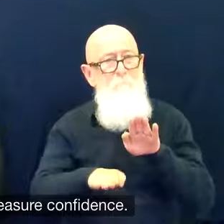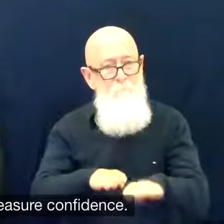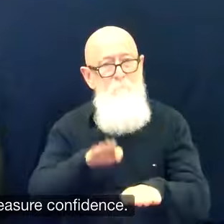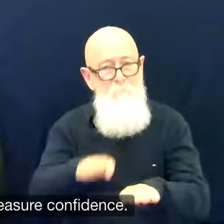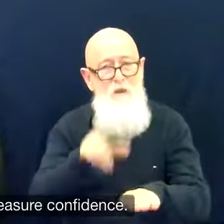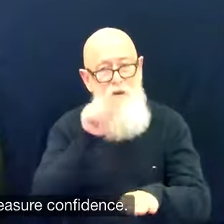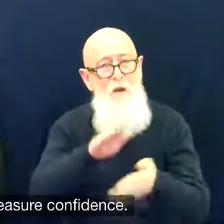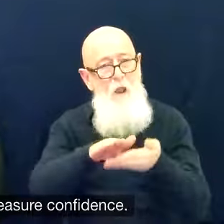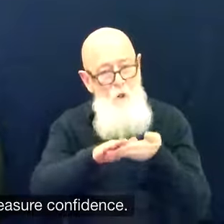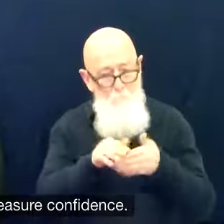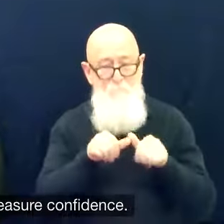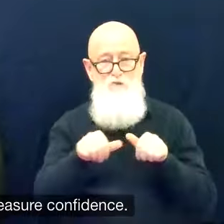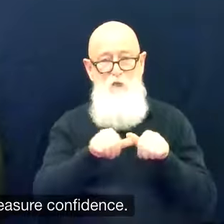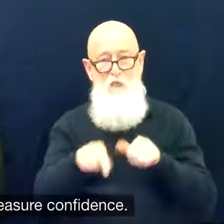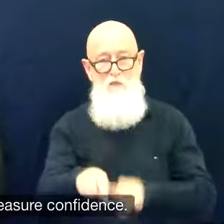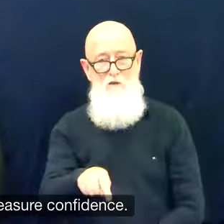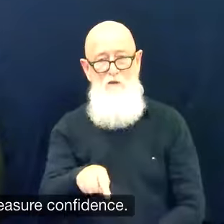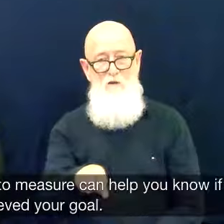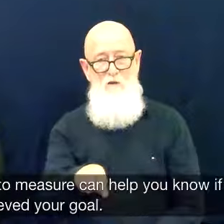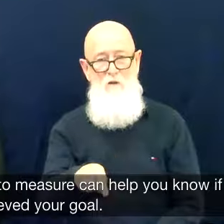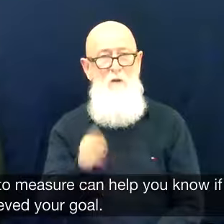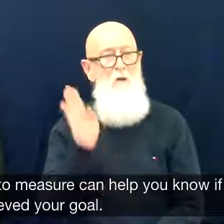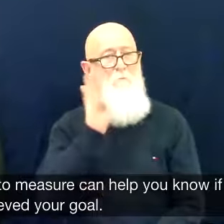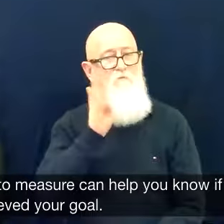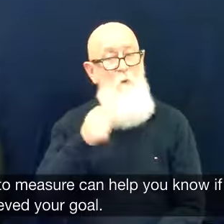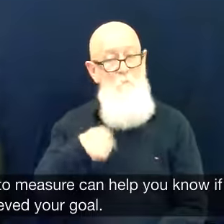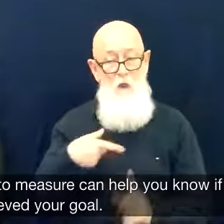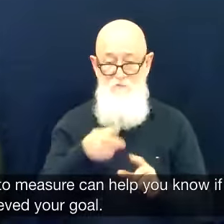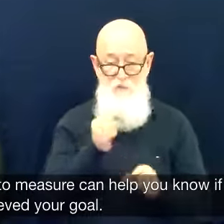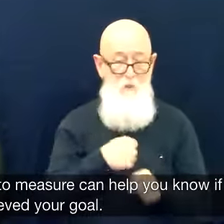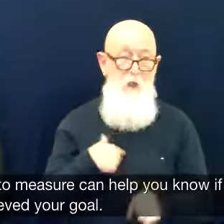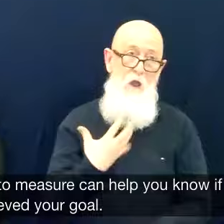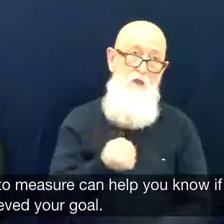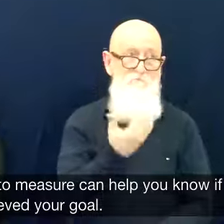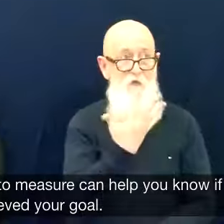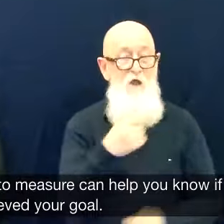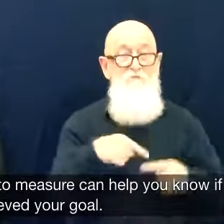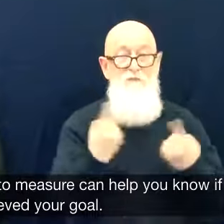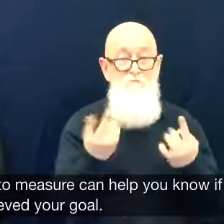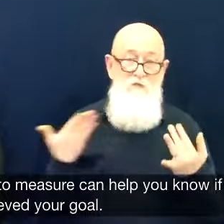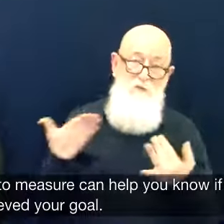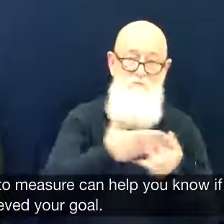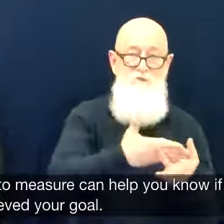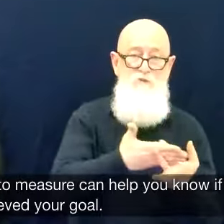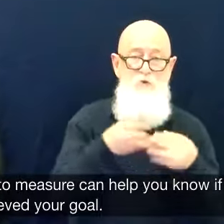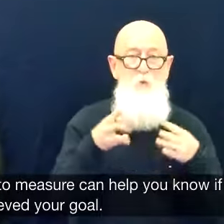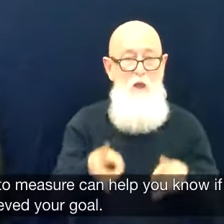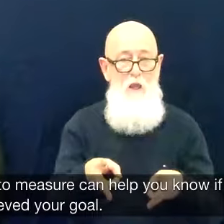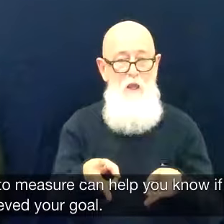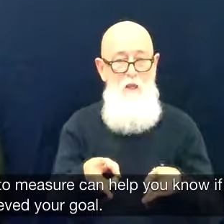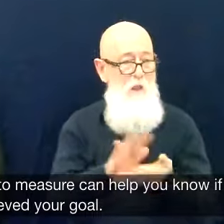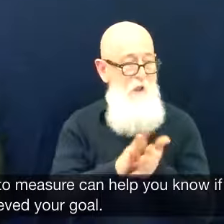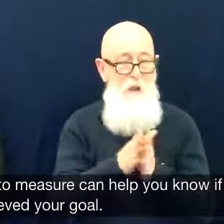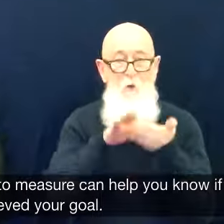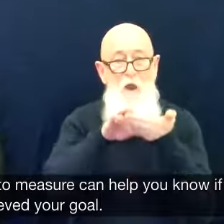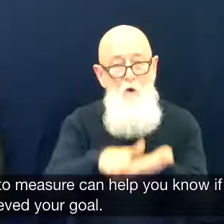know if you've achieved your goal. So I gave that example of, I can name 5 different interventions, ways to treat